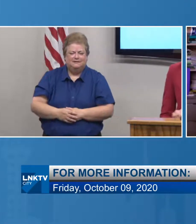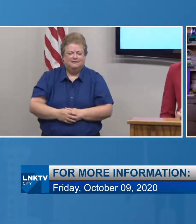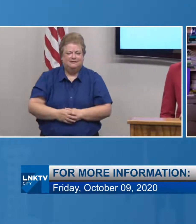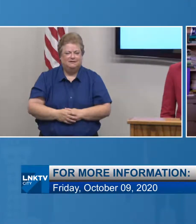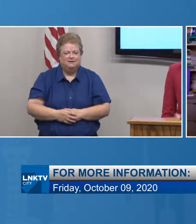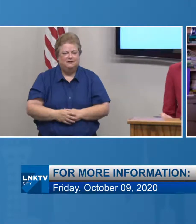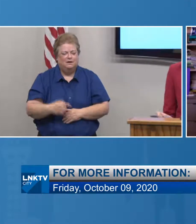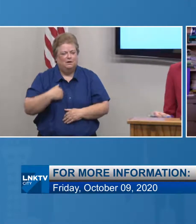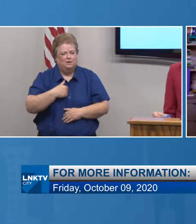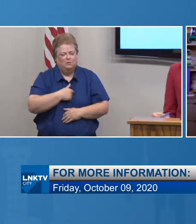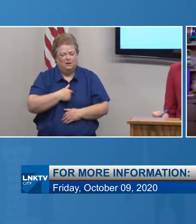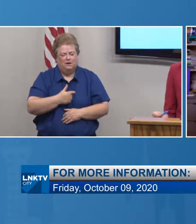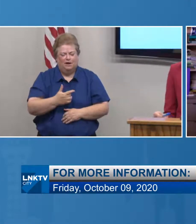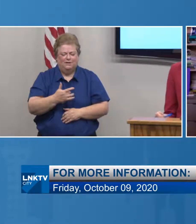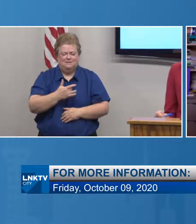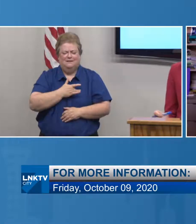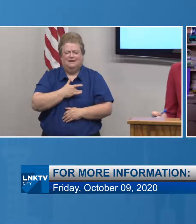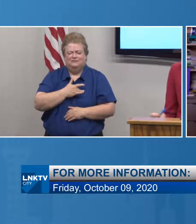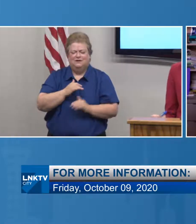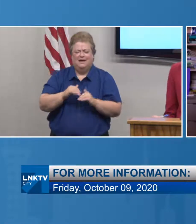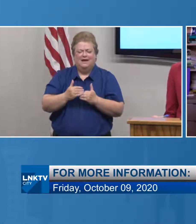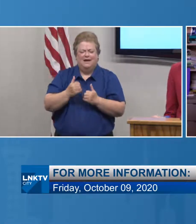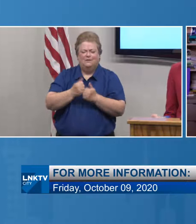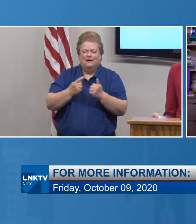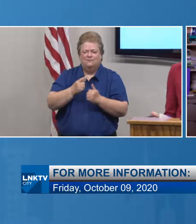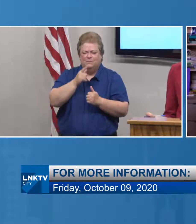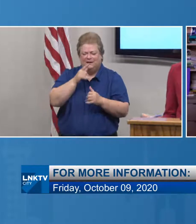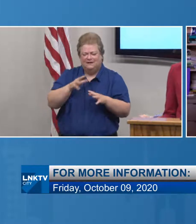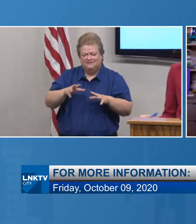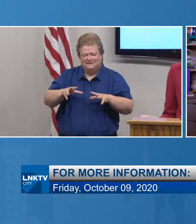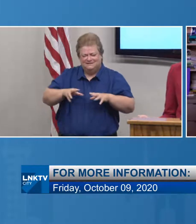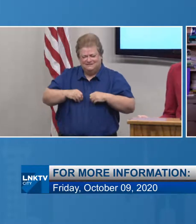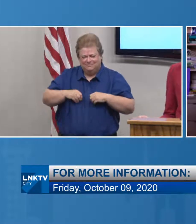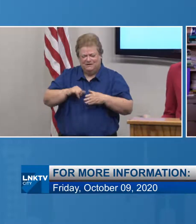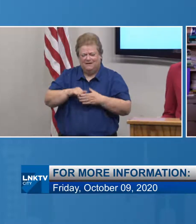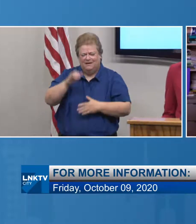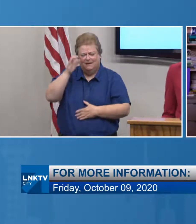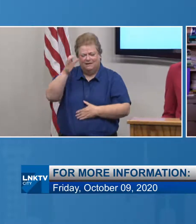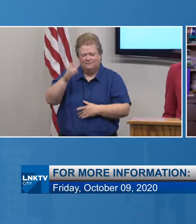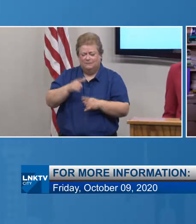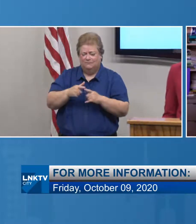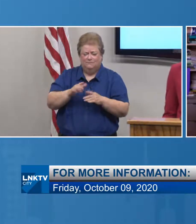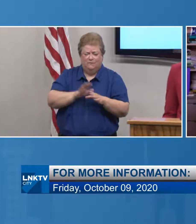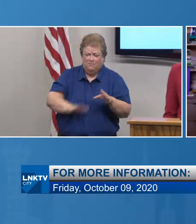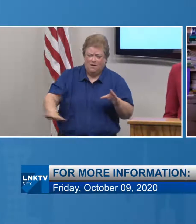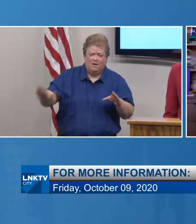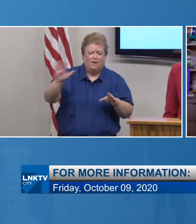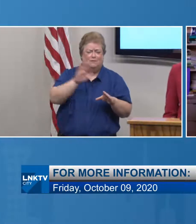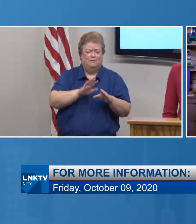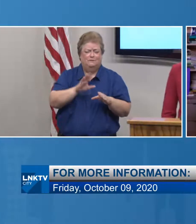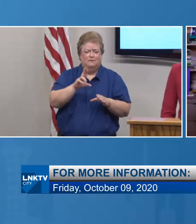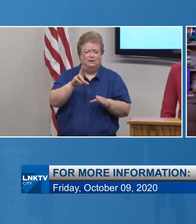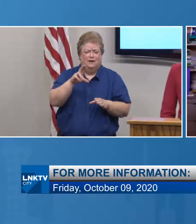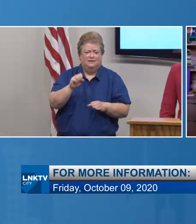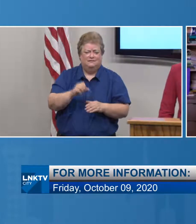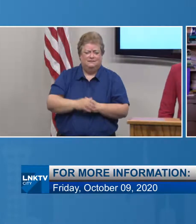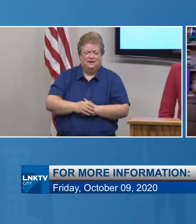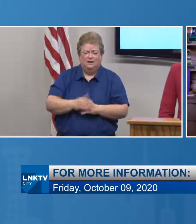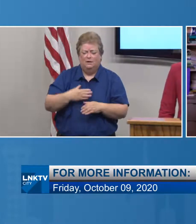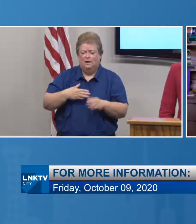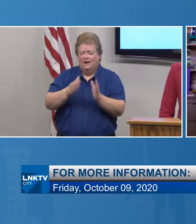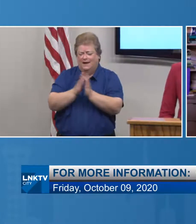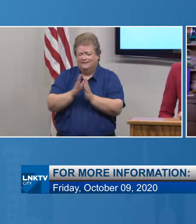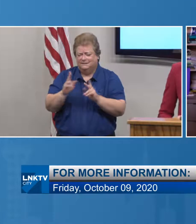so touched by how everyone is embracing the concept from coast to coast. So we're just asking